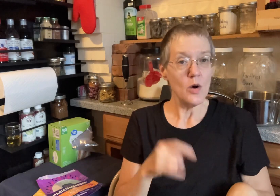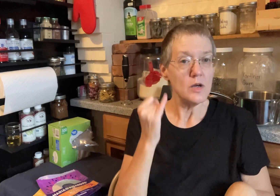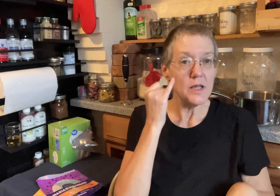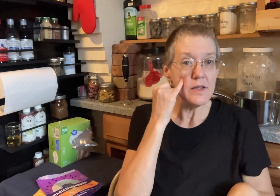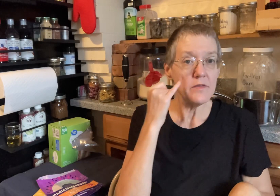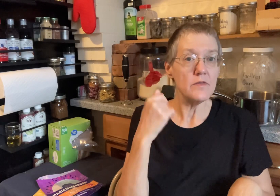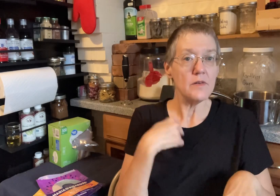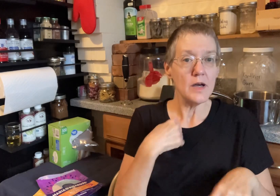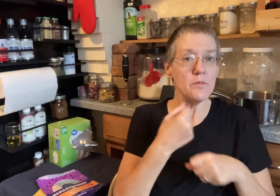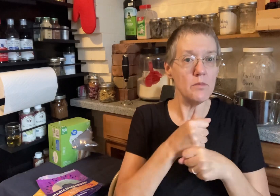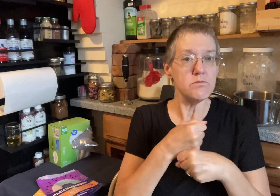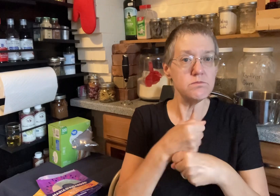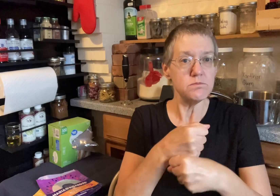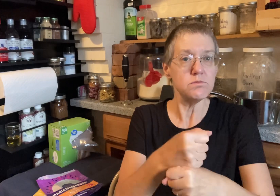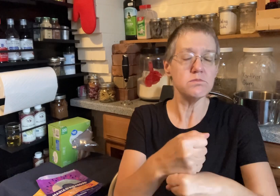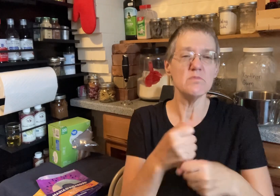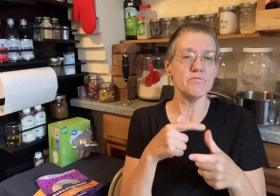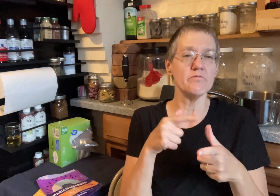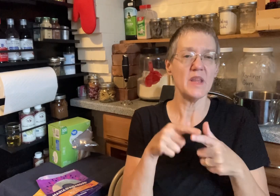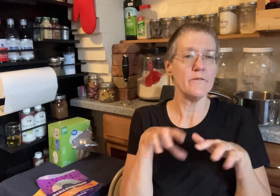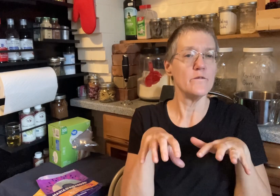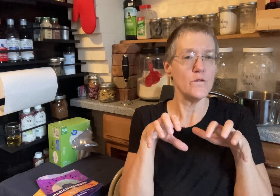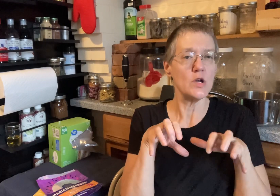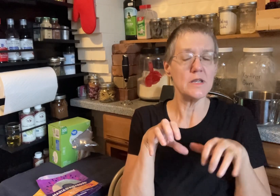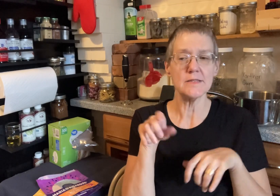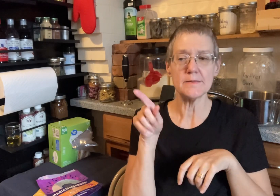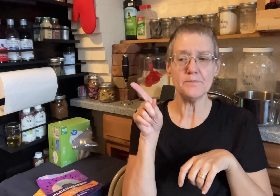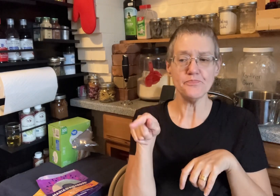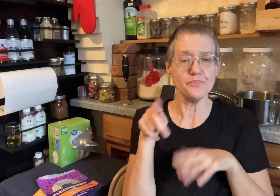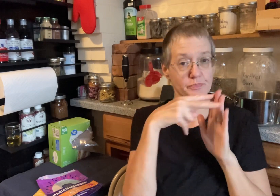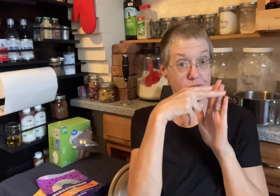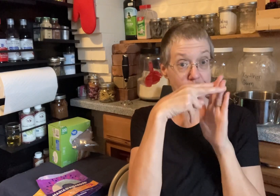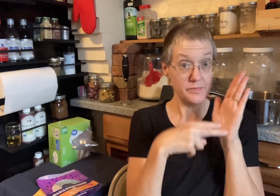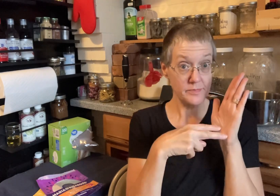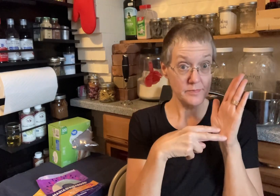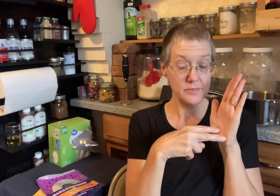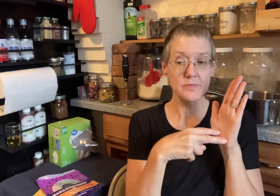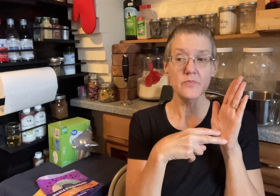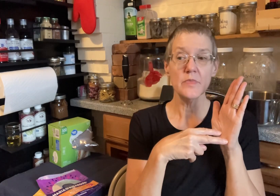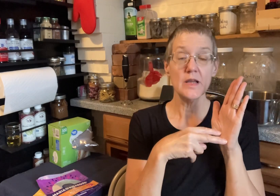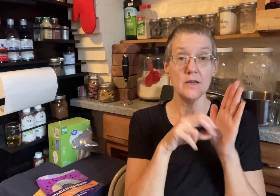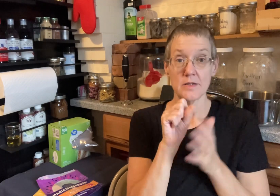content. But if I make a lot of these in the future, I'll freeze them.